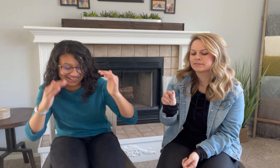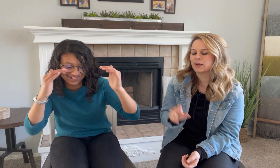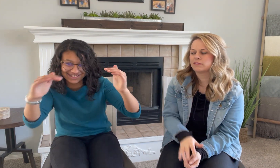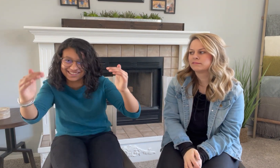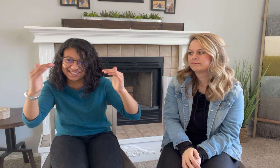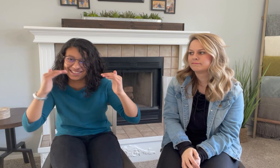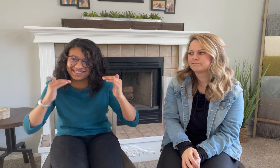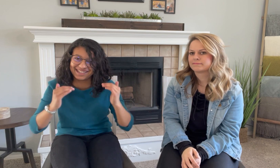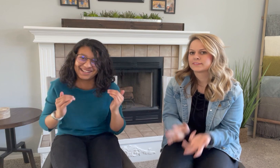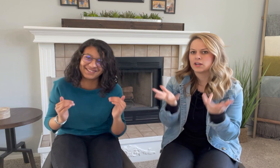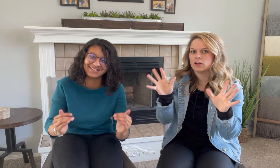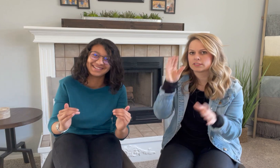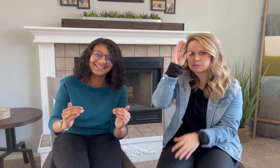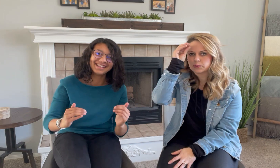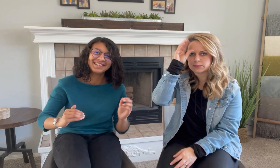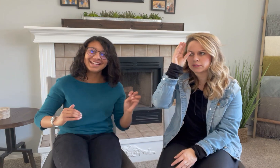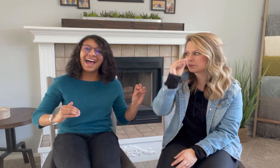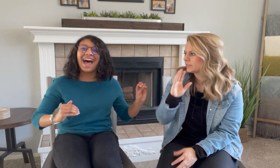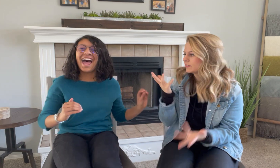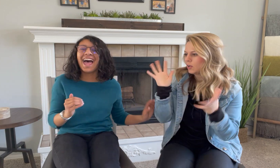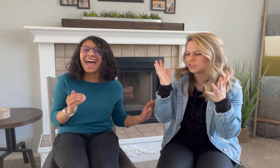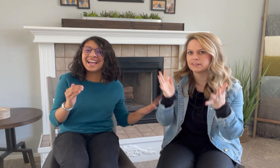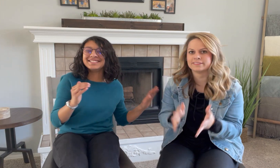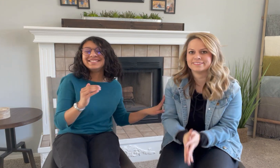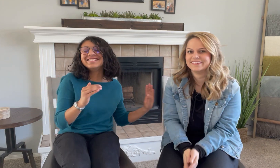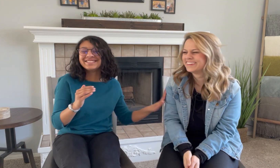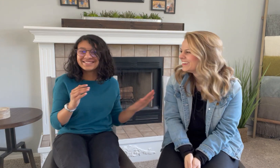no. All done, boys, boys, boys. All done.